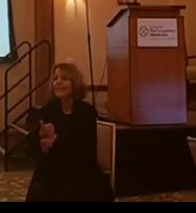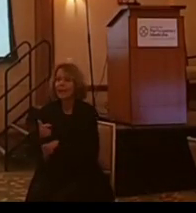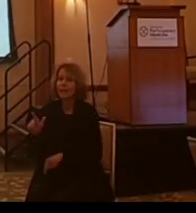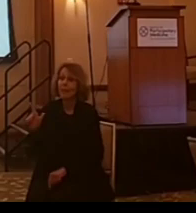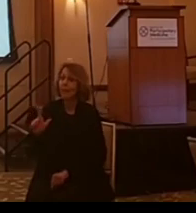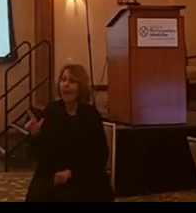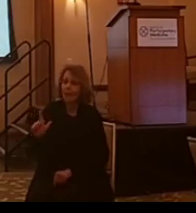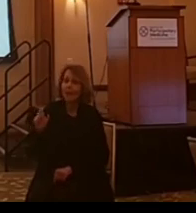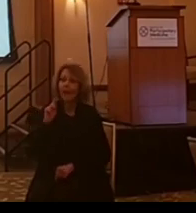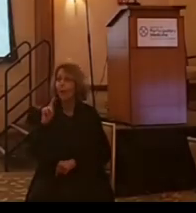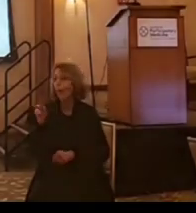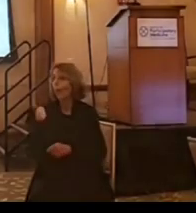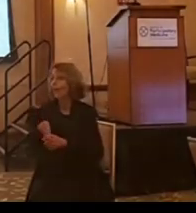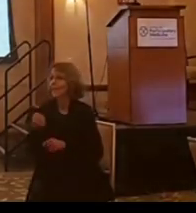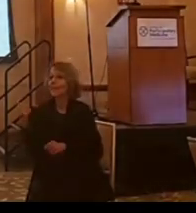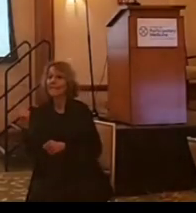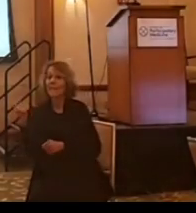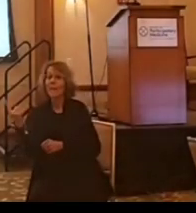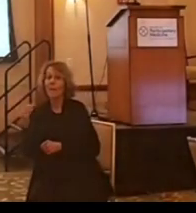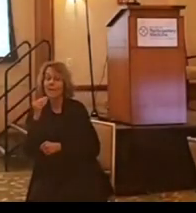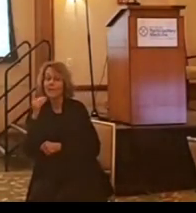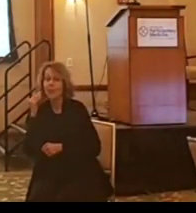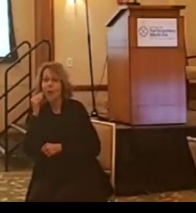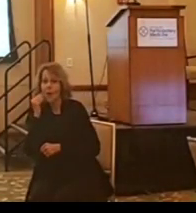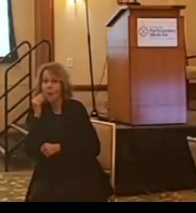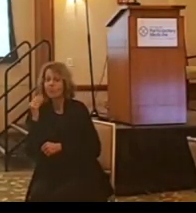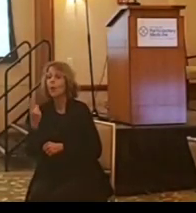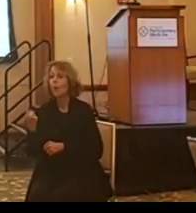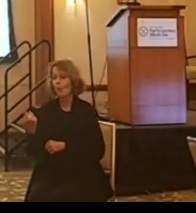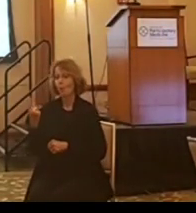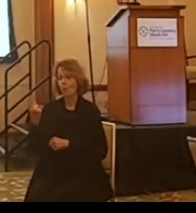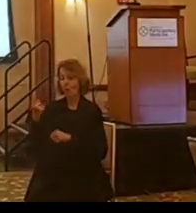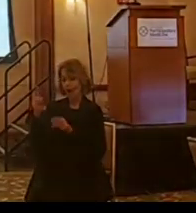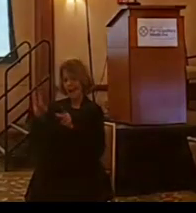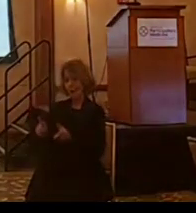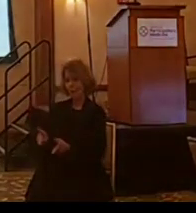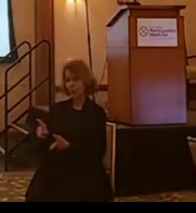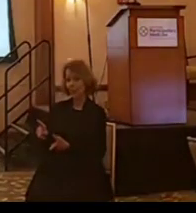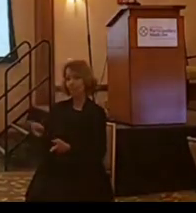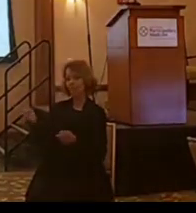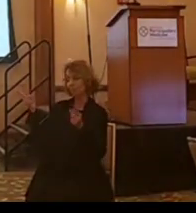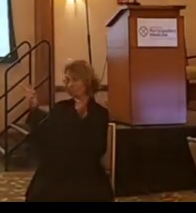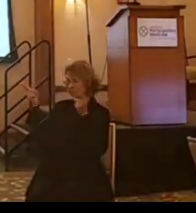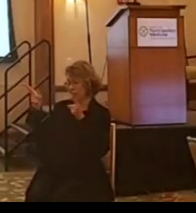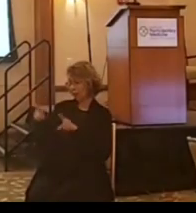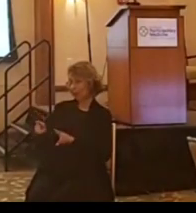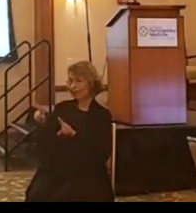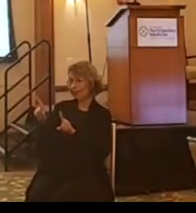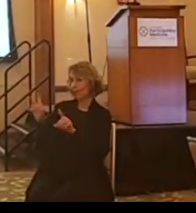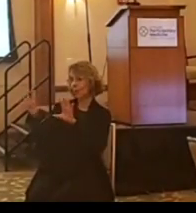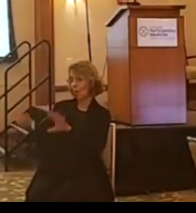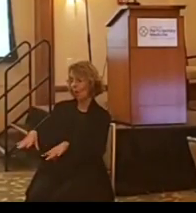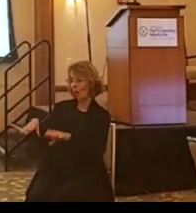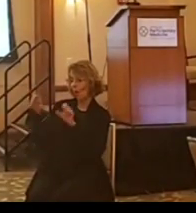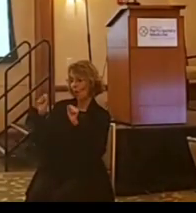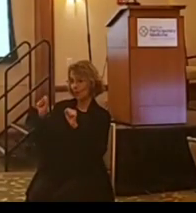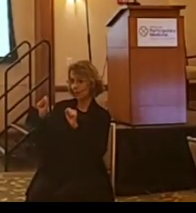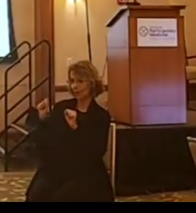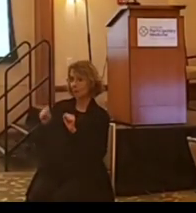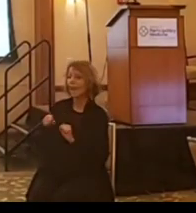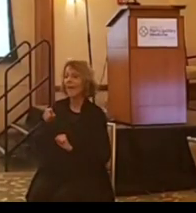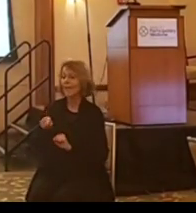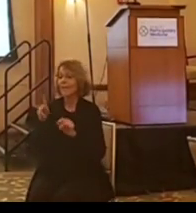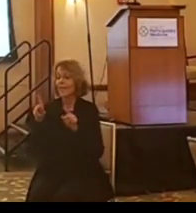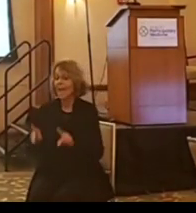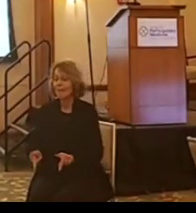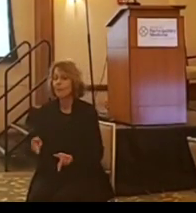the idea is that somebody hosts, this is where the Tupperware party idea kind of comes from, and we bring, they'll invite from their social network and bring together a